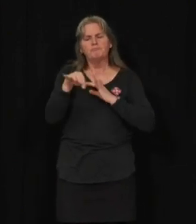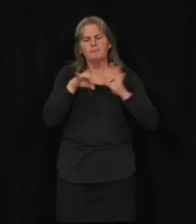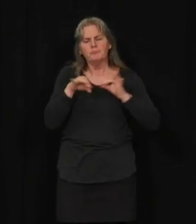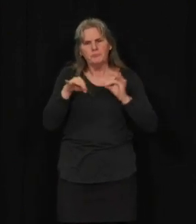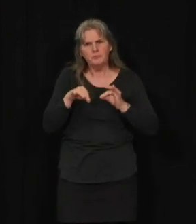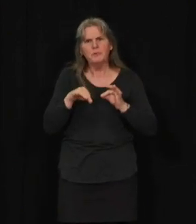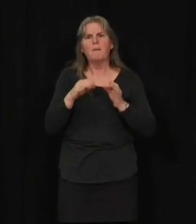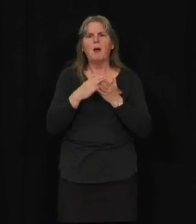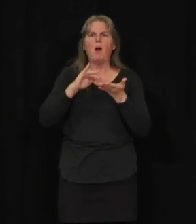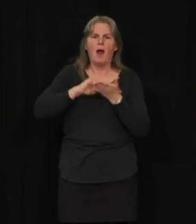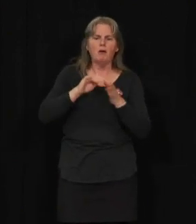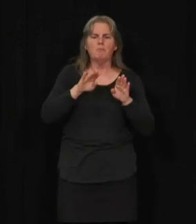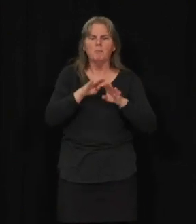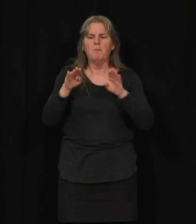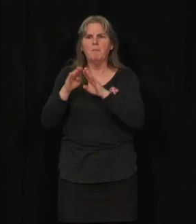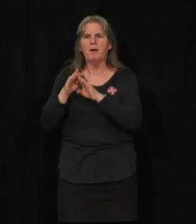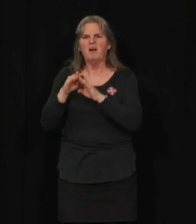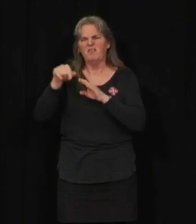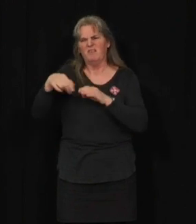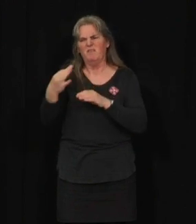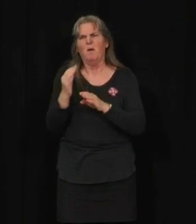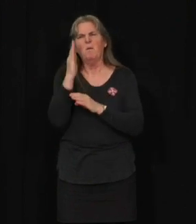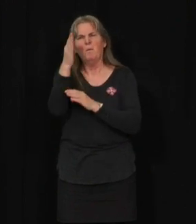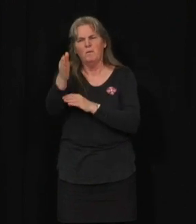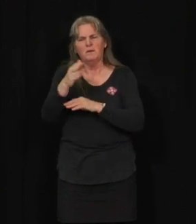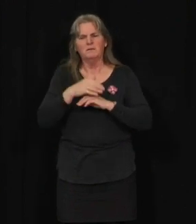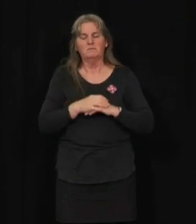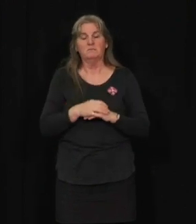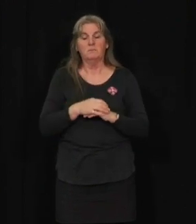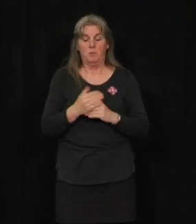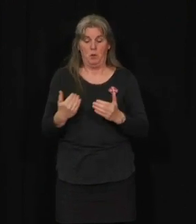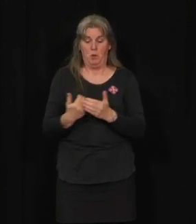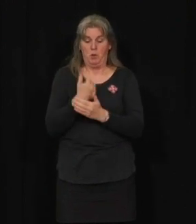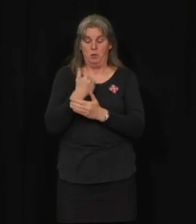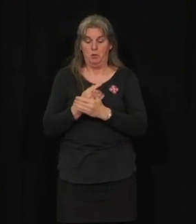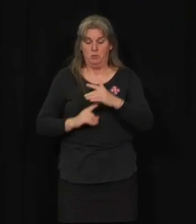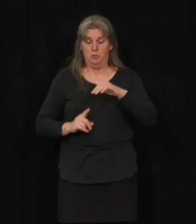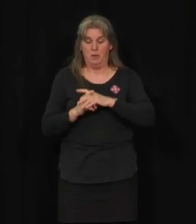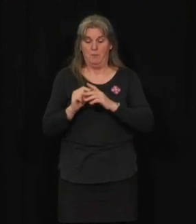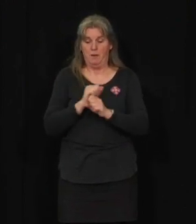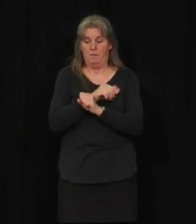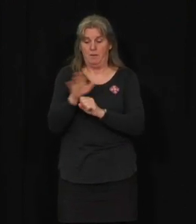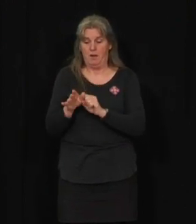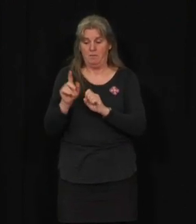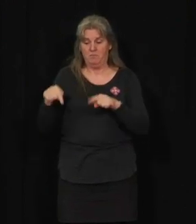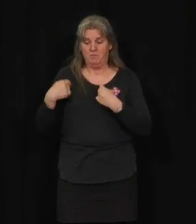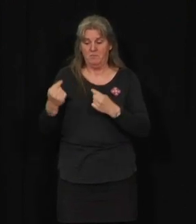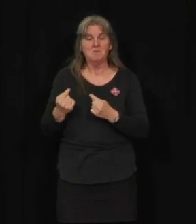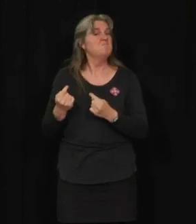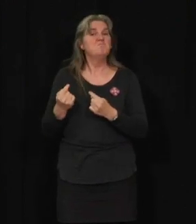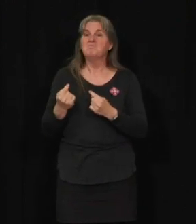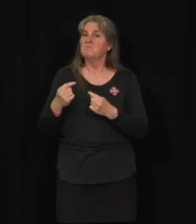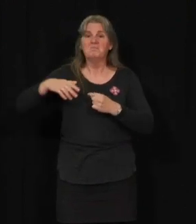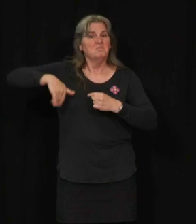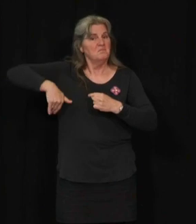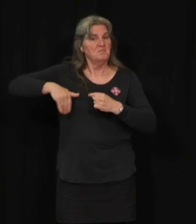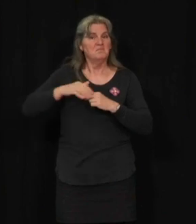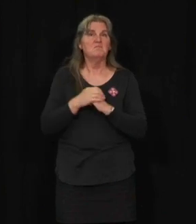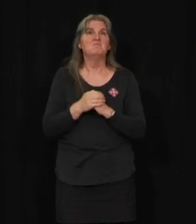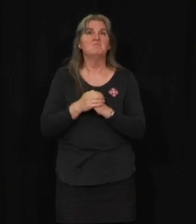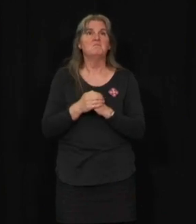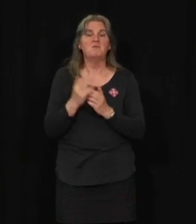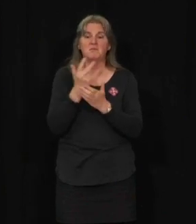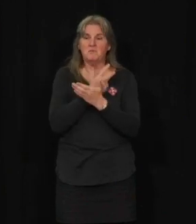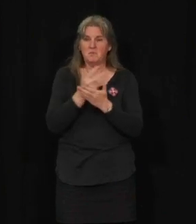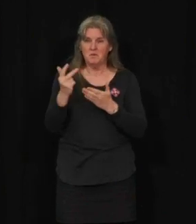of this week. We've not seen new cases for 3 weeks. If the only numbers we see increasing continue to be